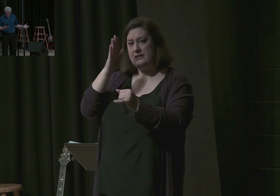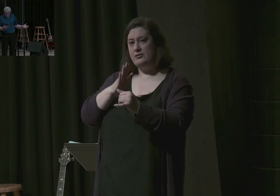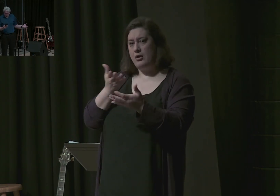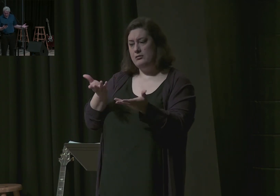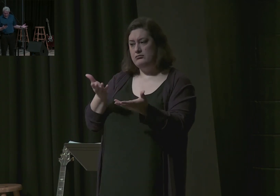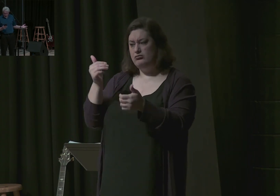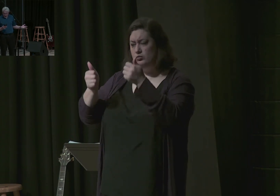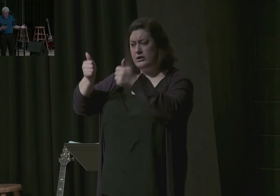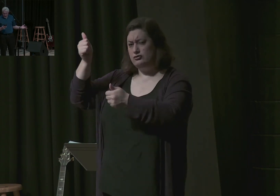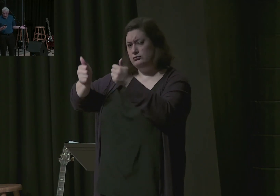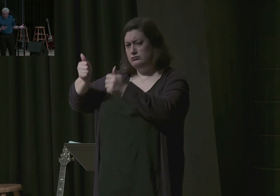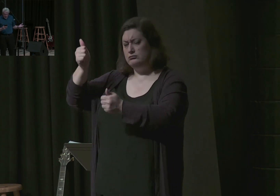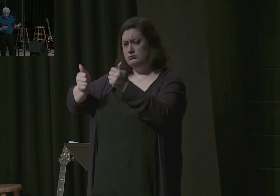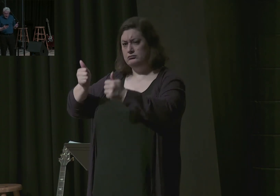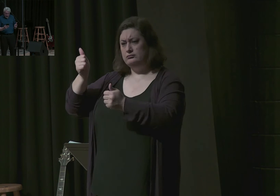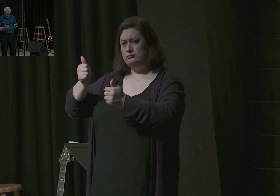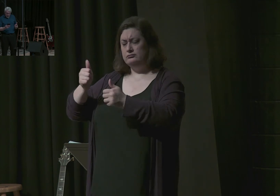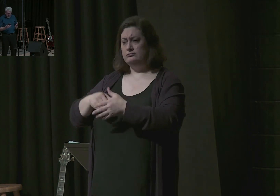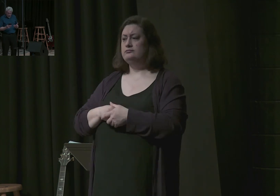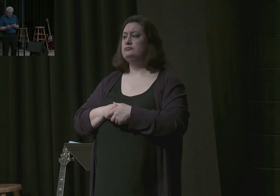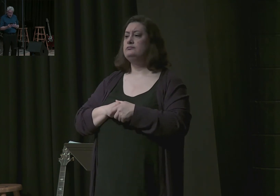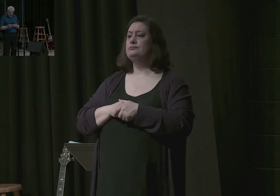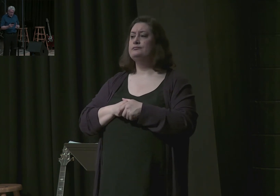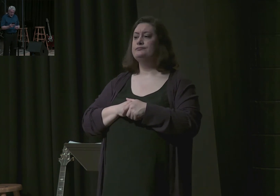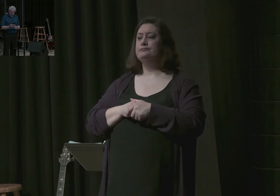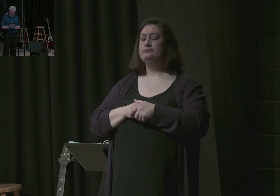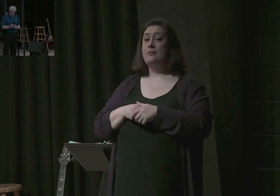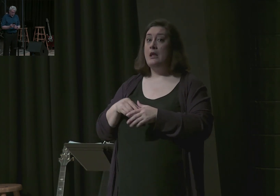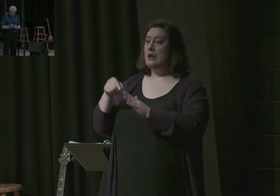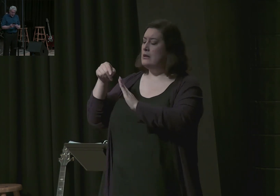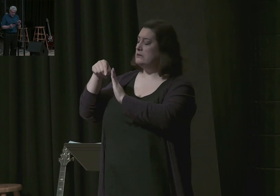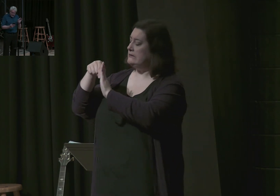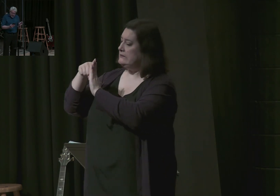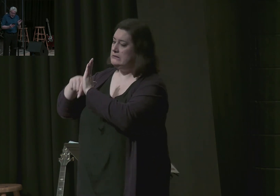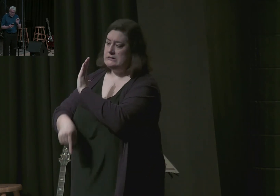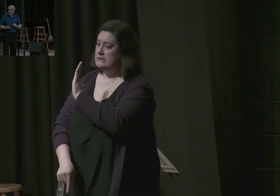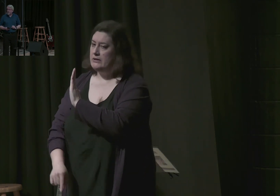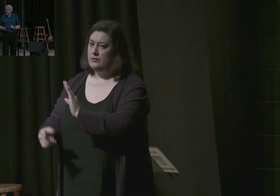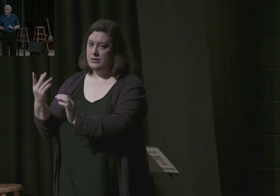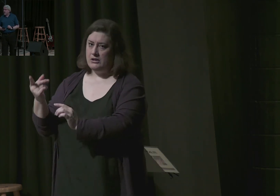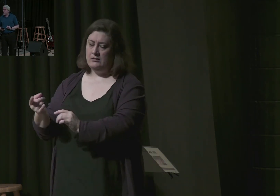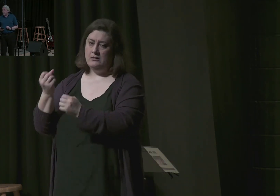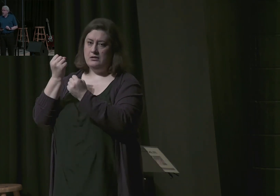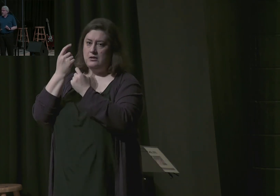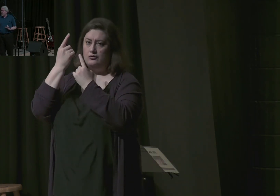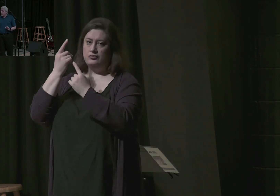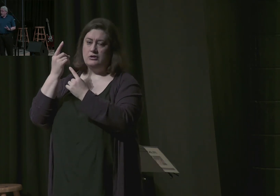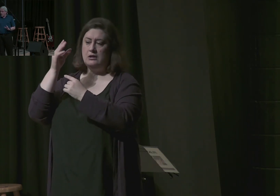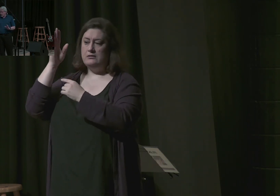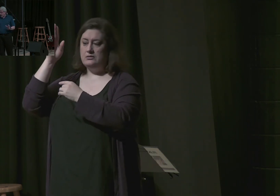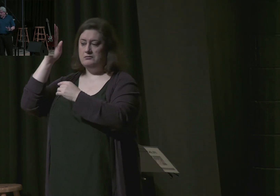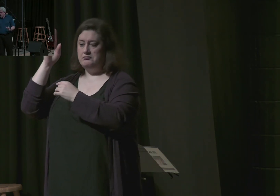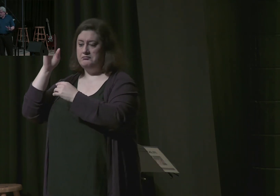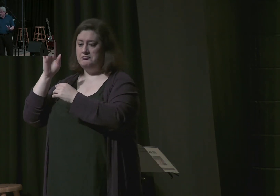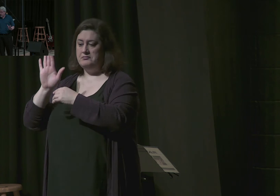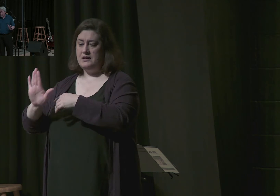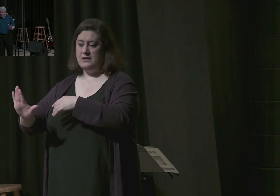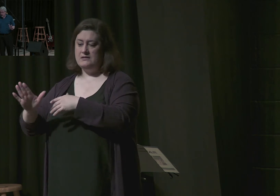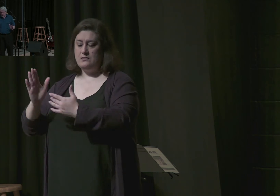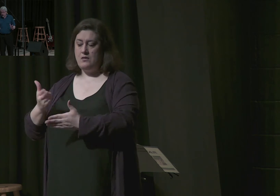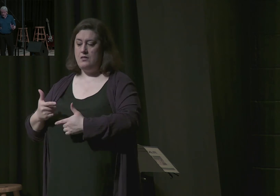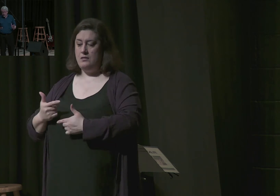Jacob move away. Laban's involvement in witchcraft and idol worship has deeply affected his view of